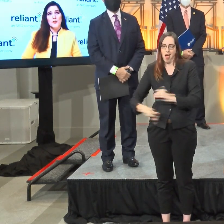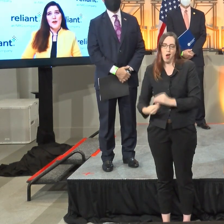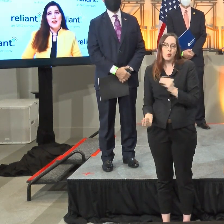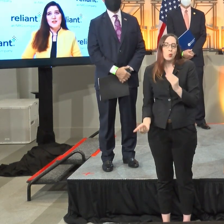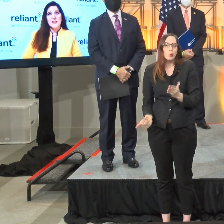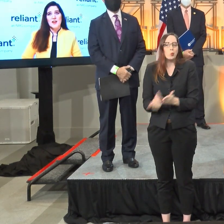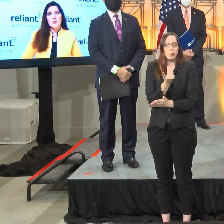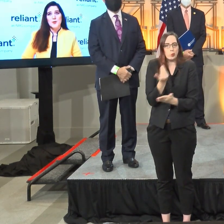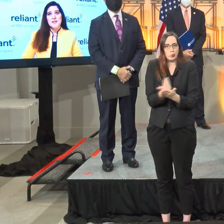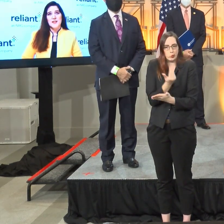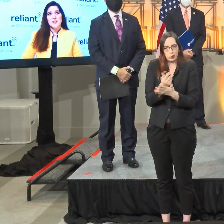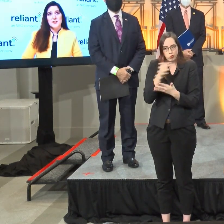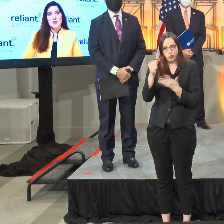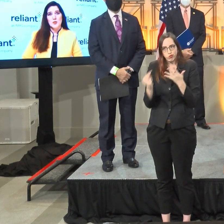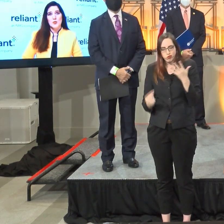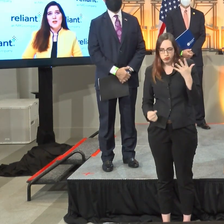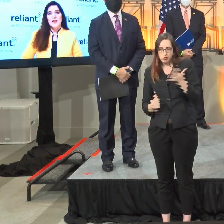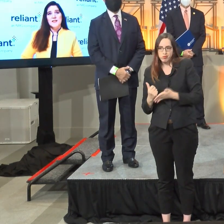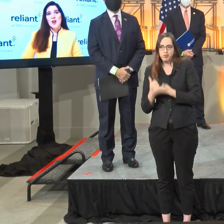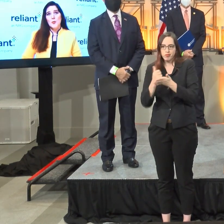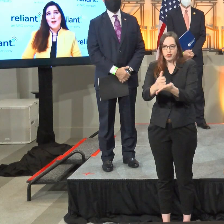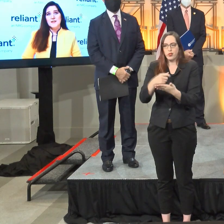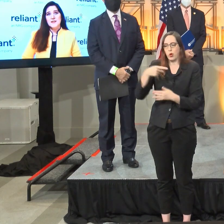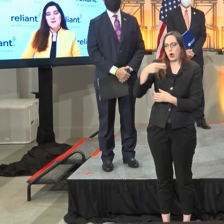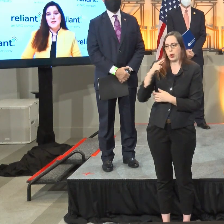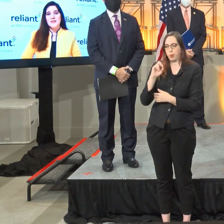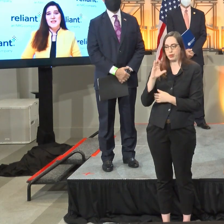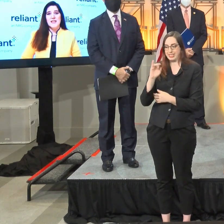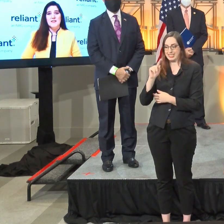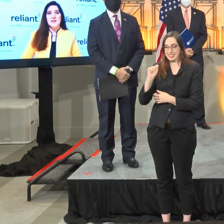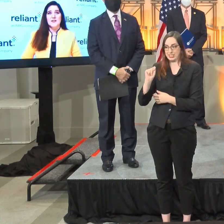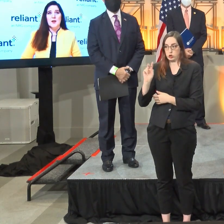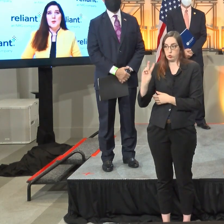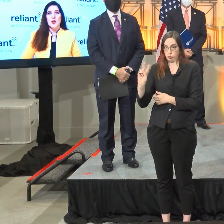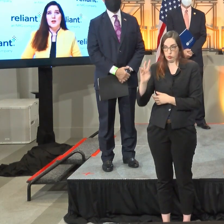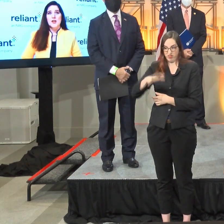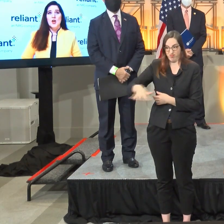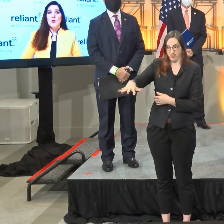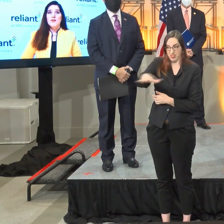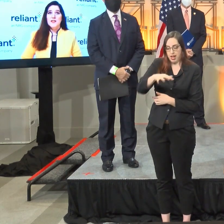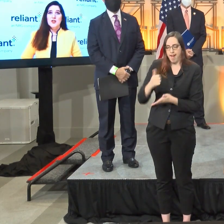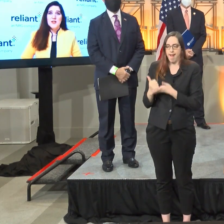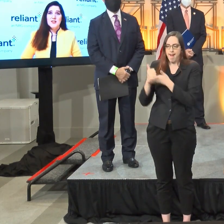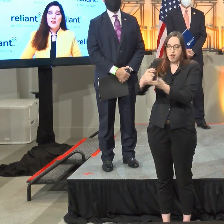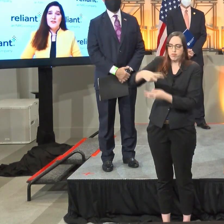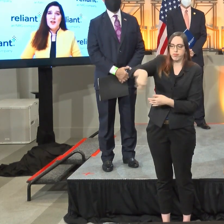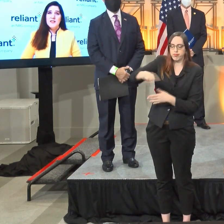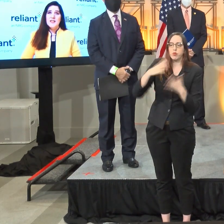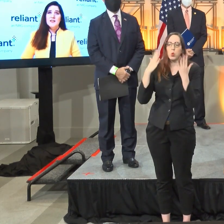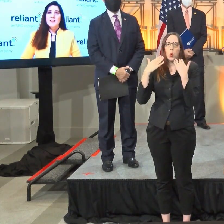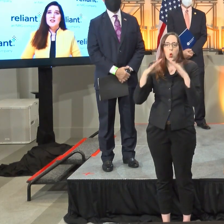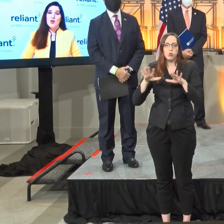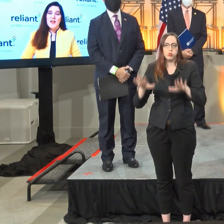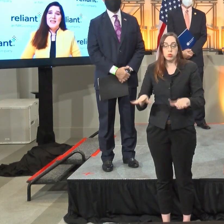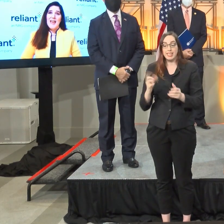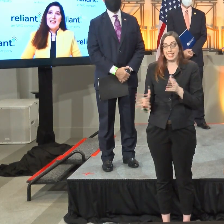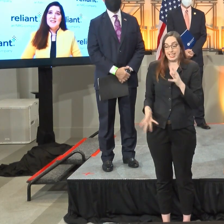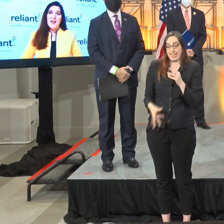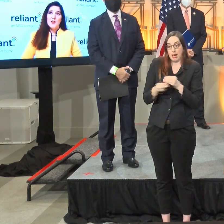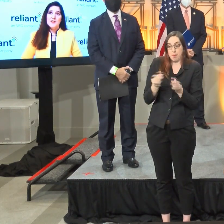support for Harris County Precinct 2 to help residents beat the heat this summer. We've increased our funding,